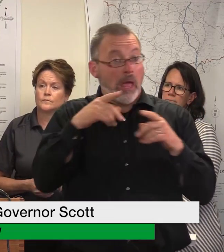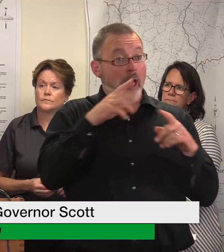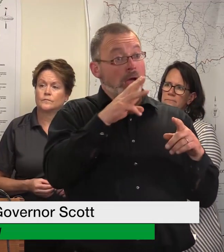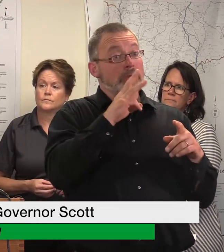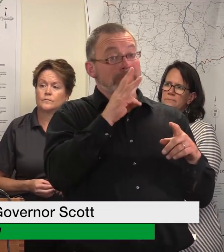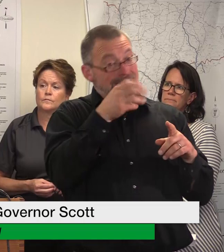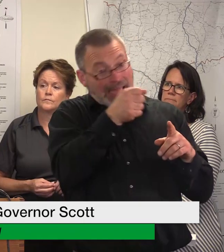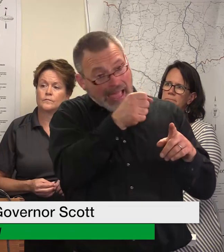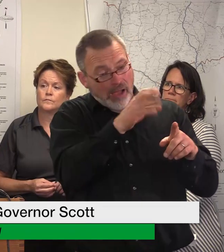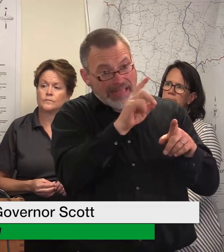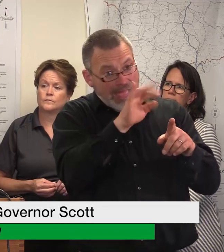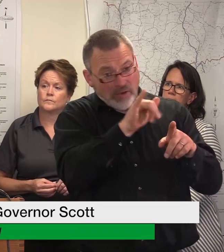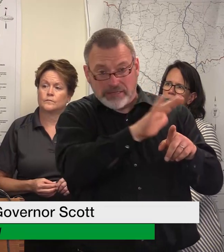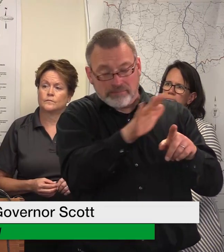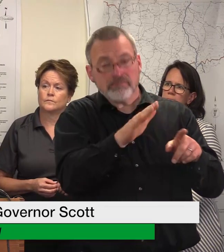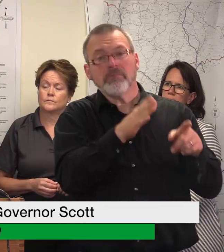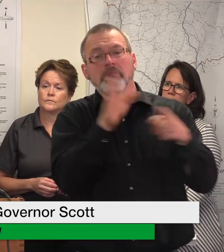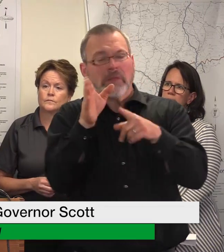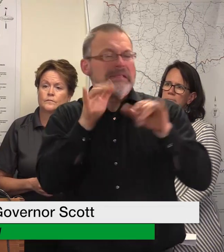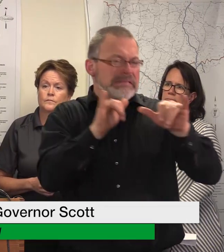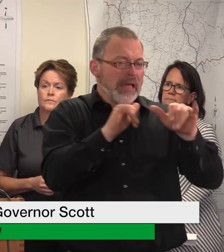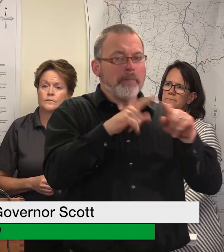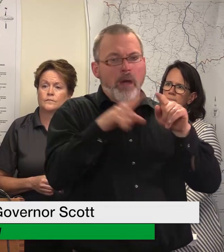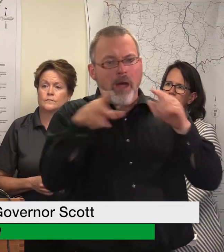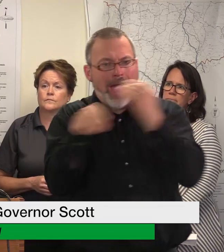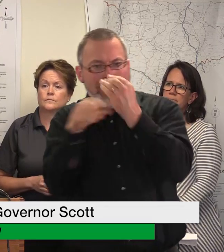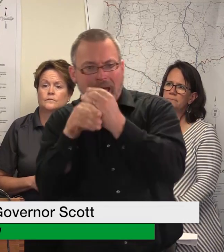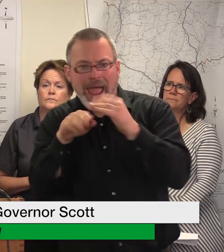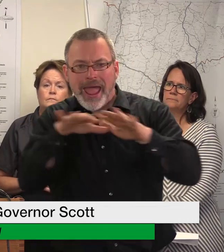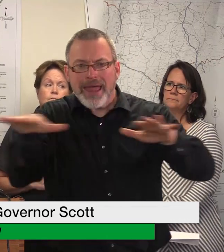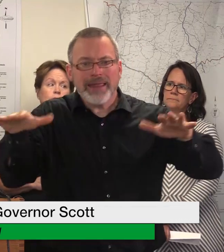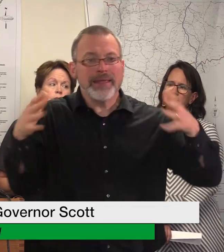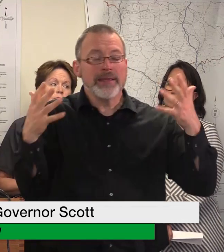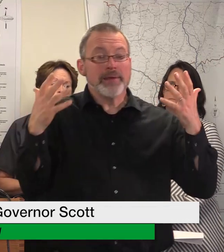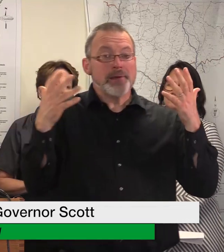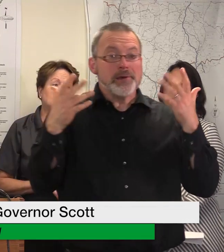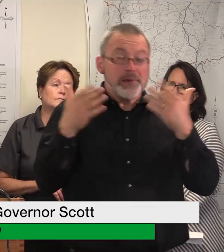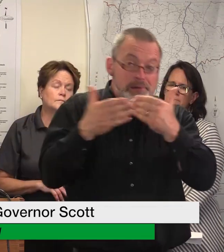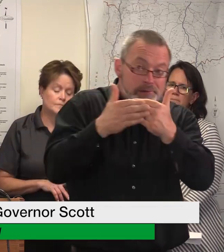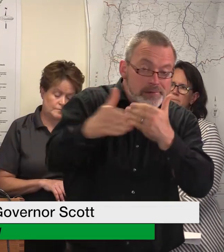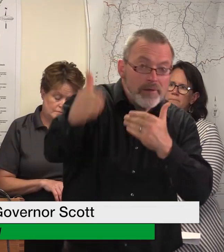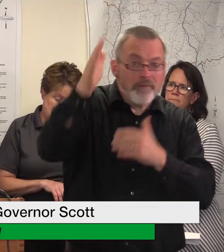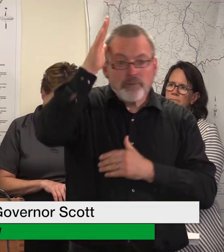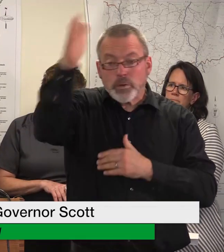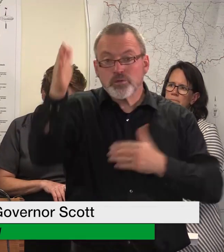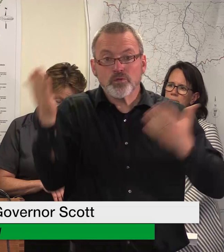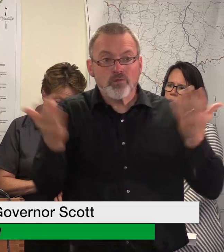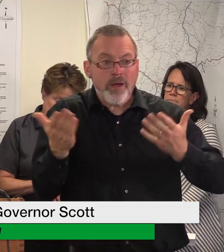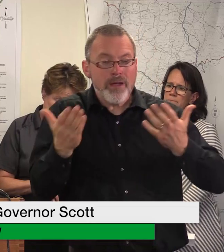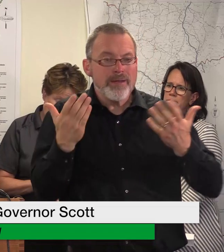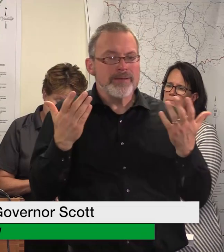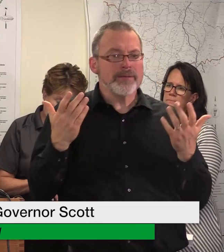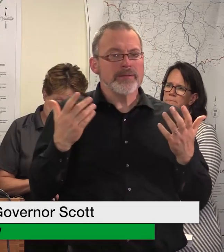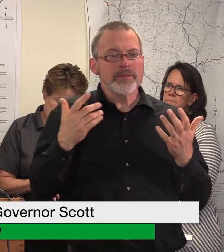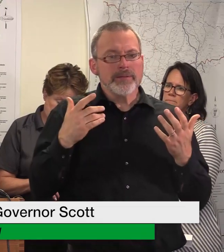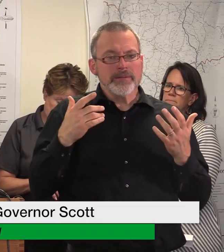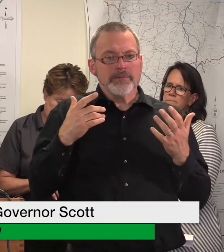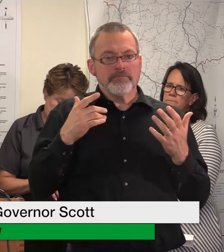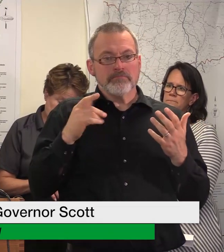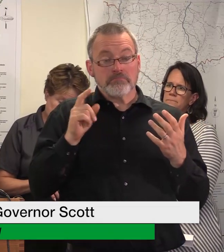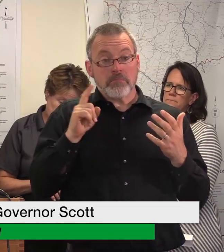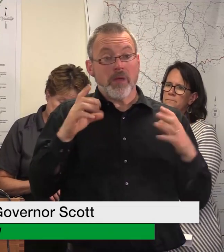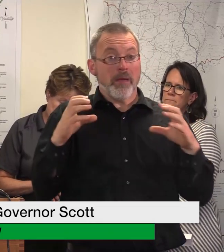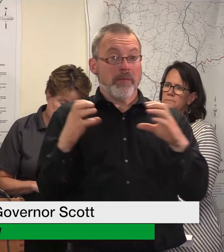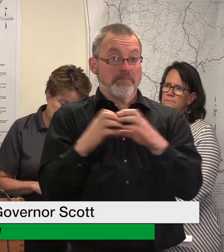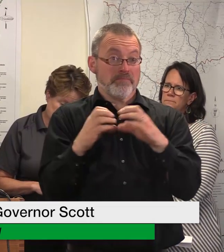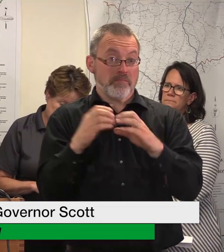increased intense storms, how much longer folks are going to stay there. So we've talked about people moving out of manufactured home parks that